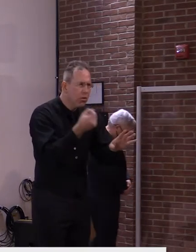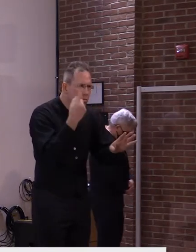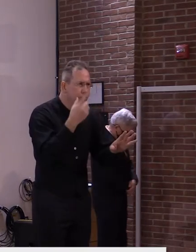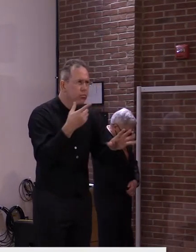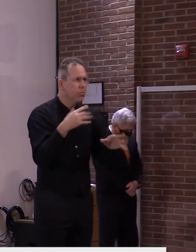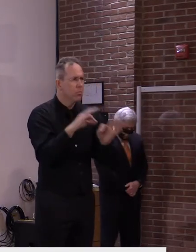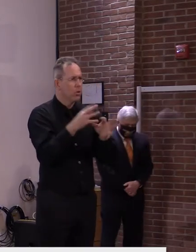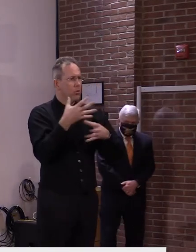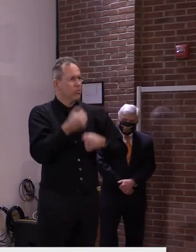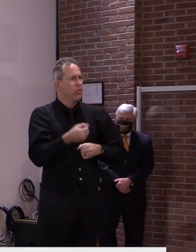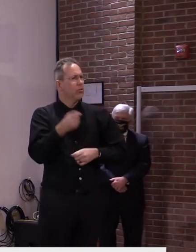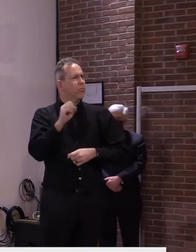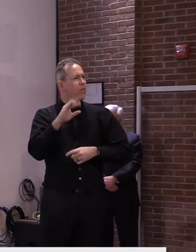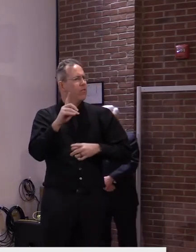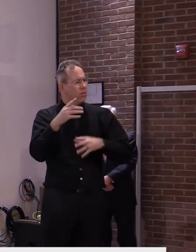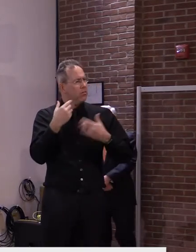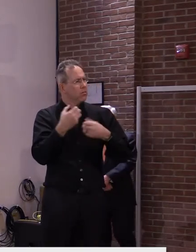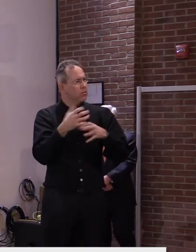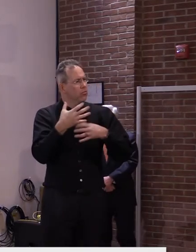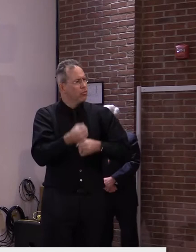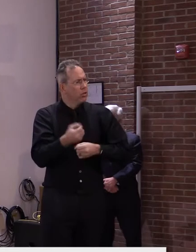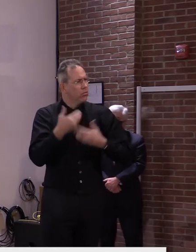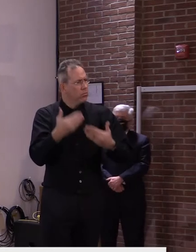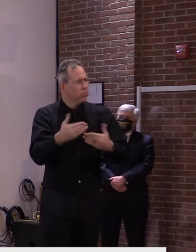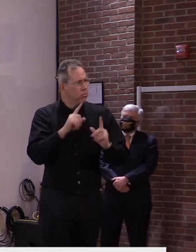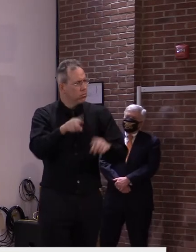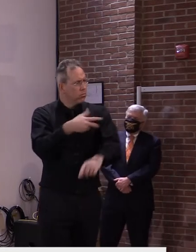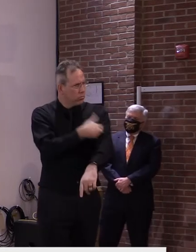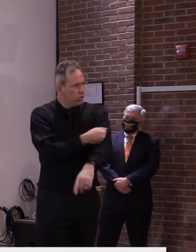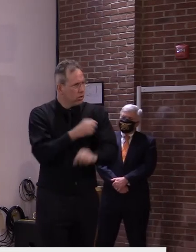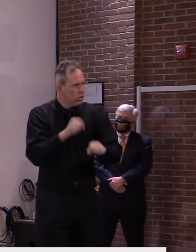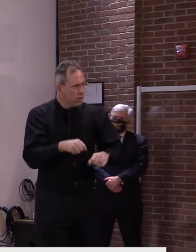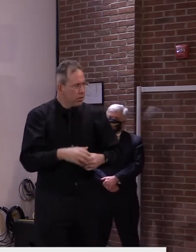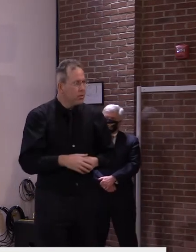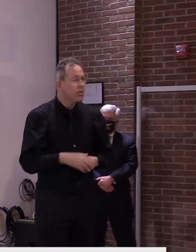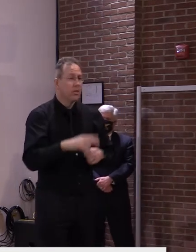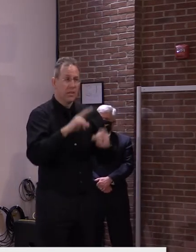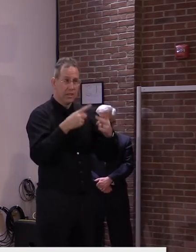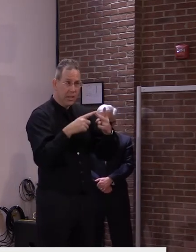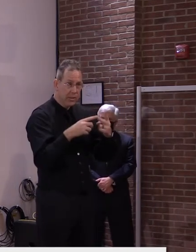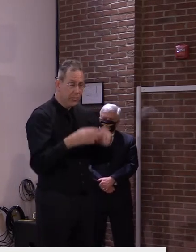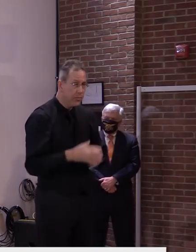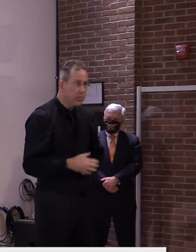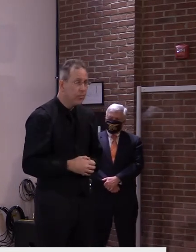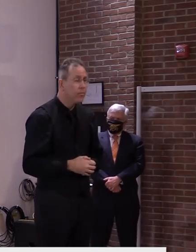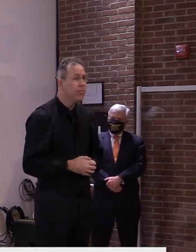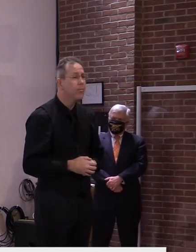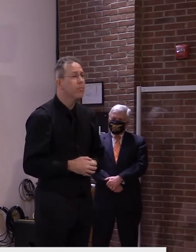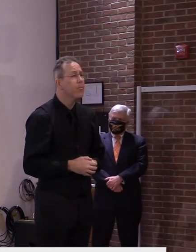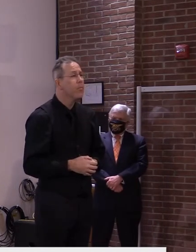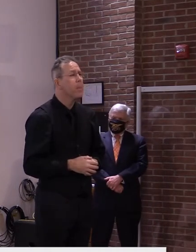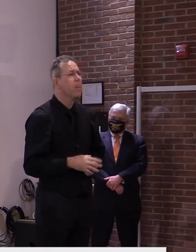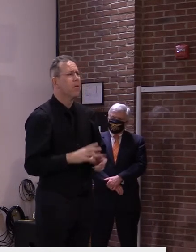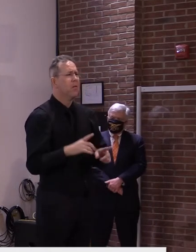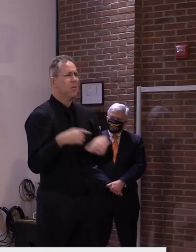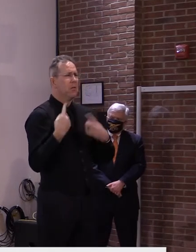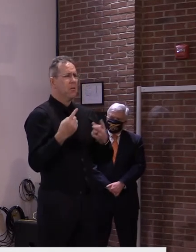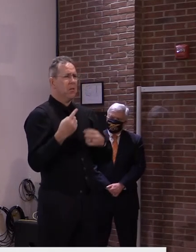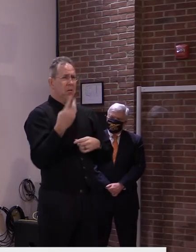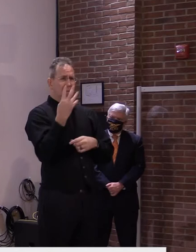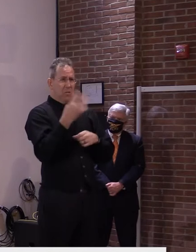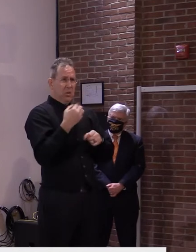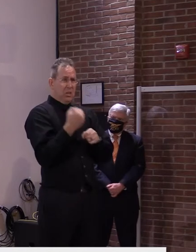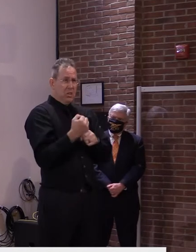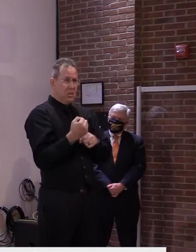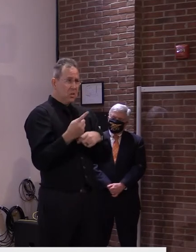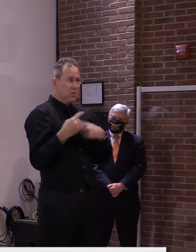multiple healthcare settings around the state at some point in the last several years would have